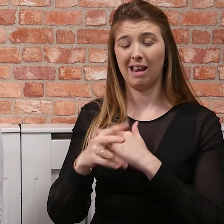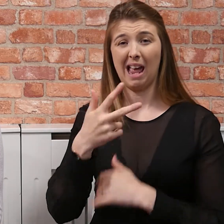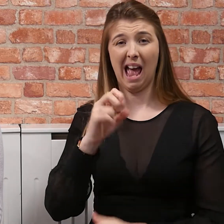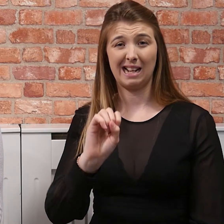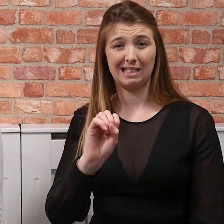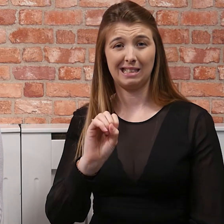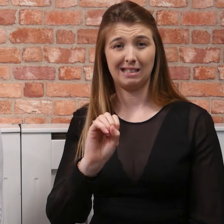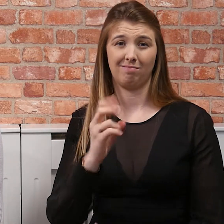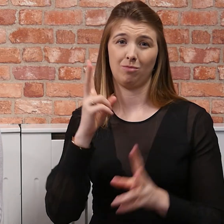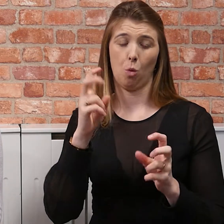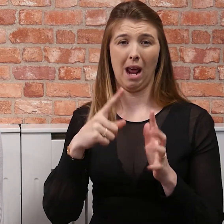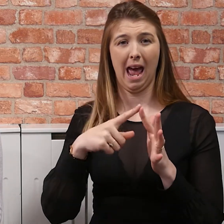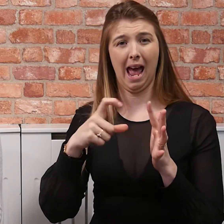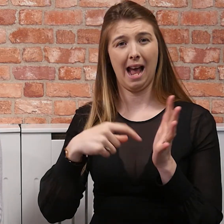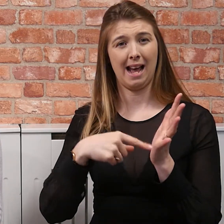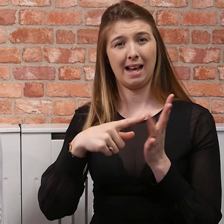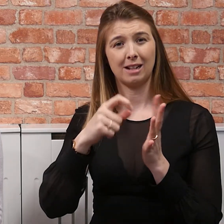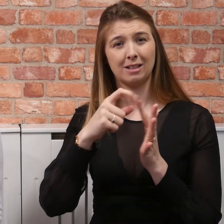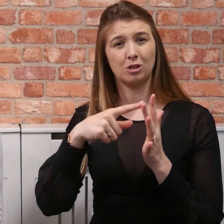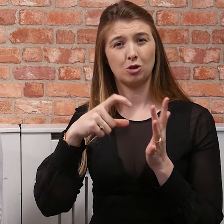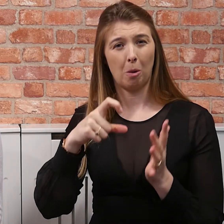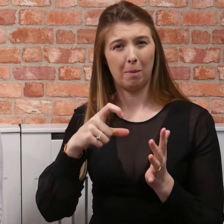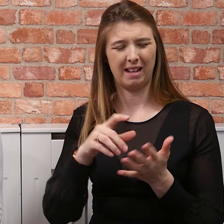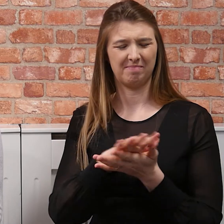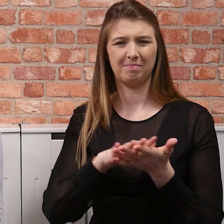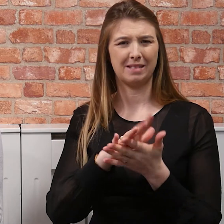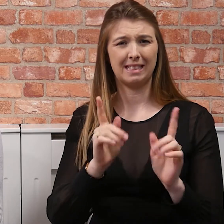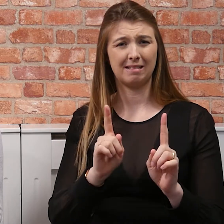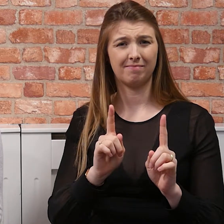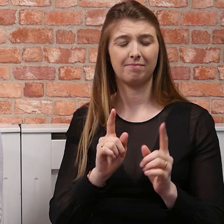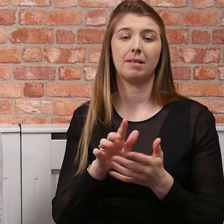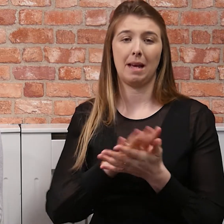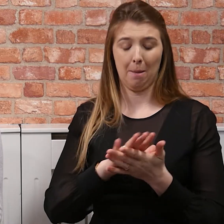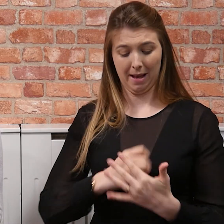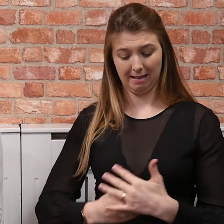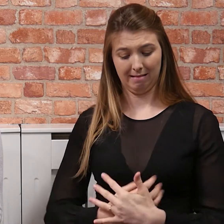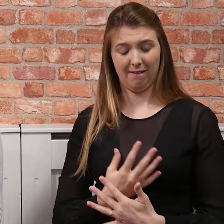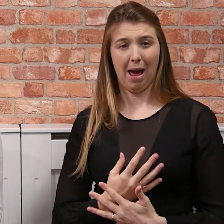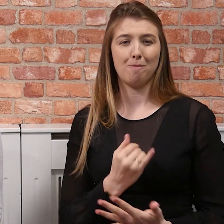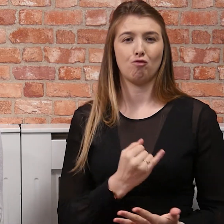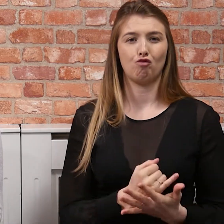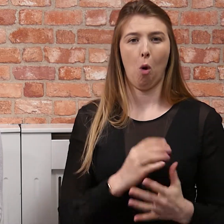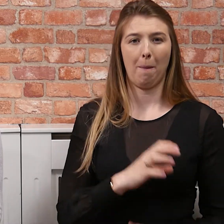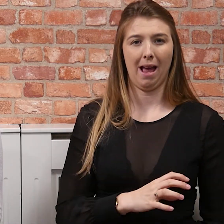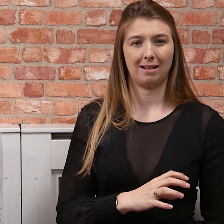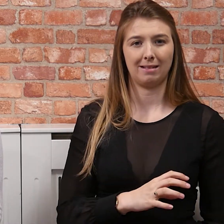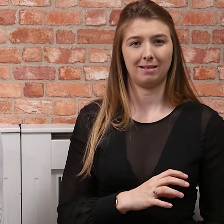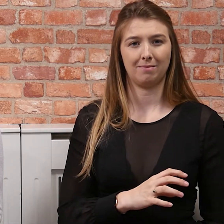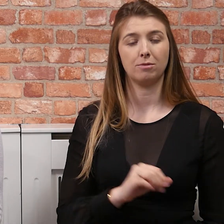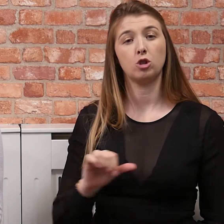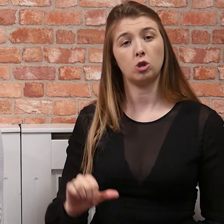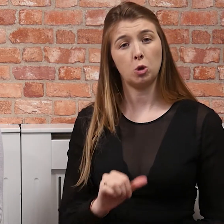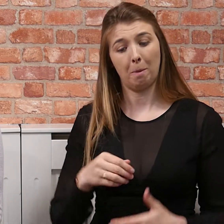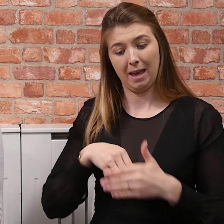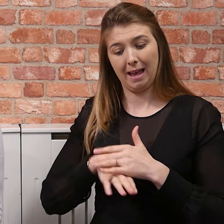ectopic just means it's in the wrong place. Instead of starting to grow inside the